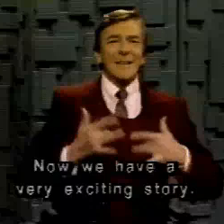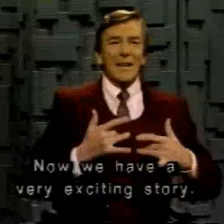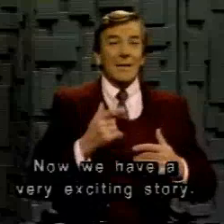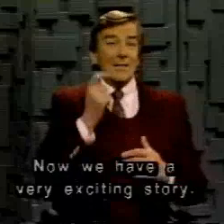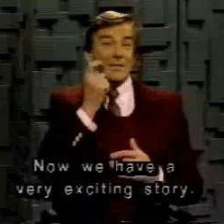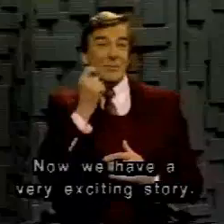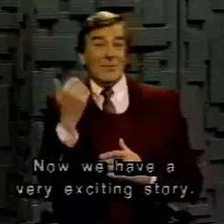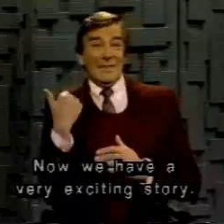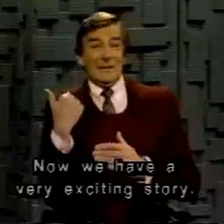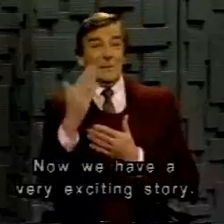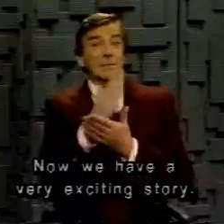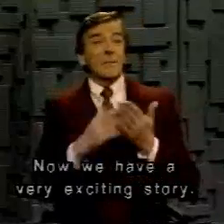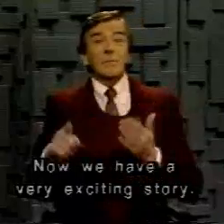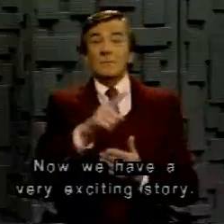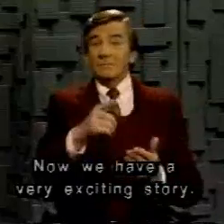Now we have a very exciting story.